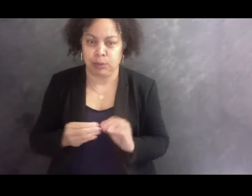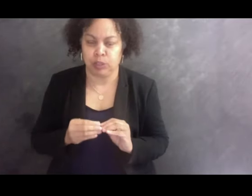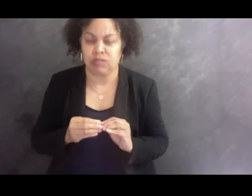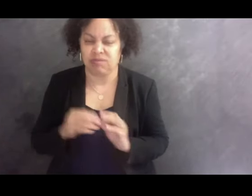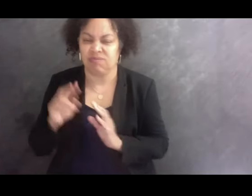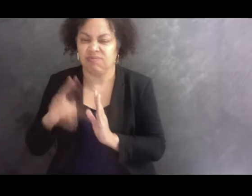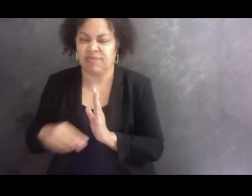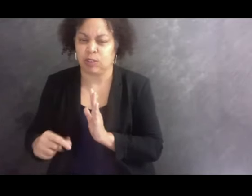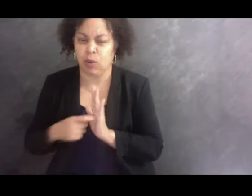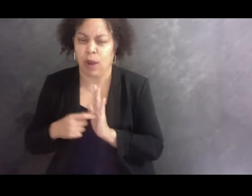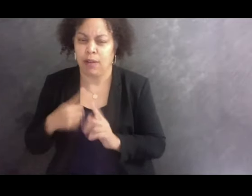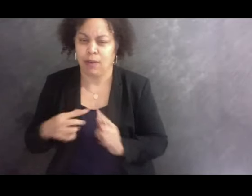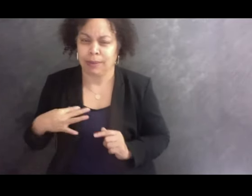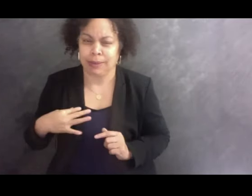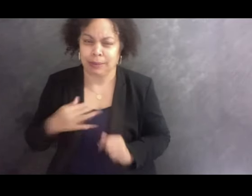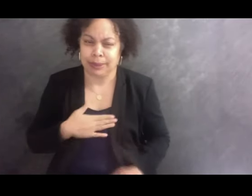in the application handbook.